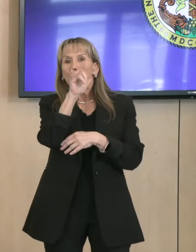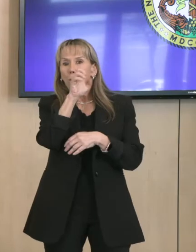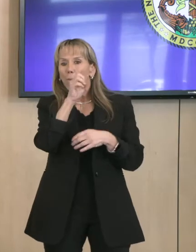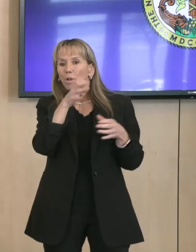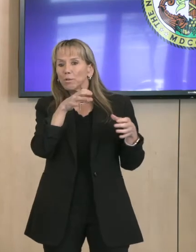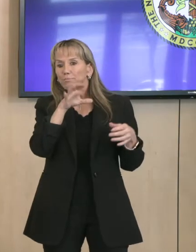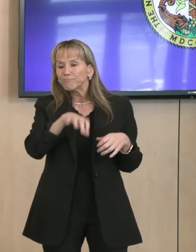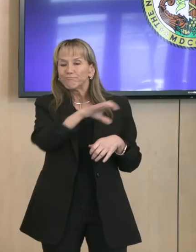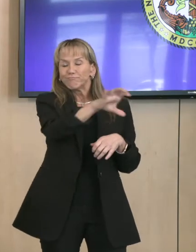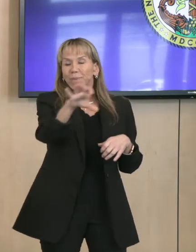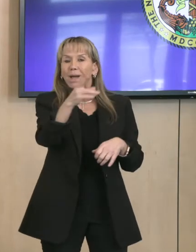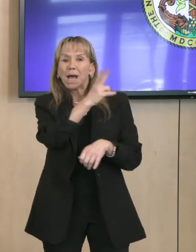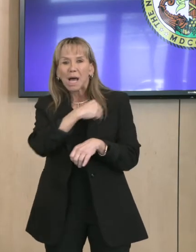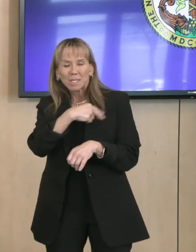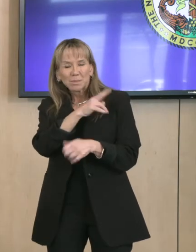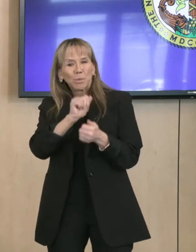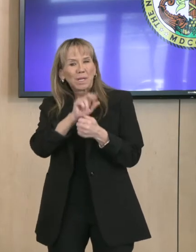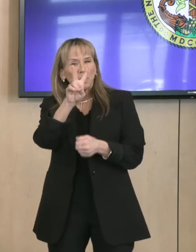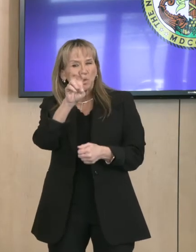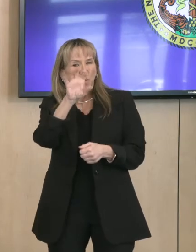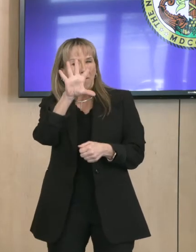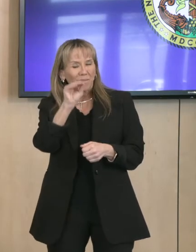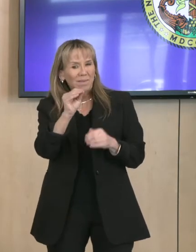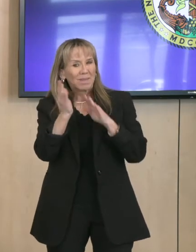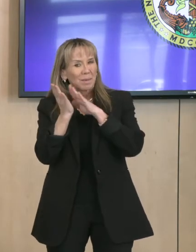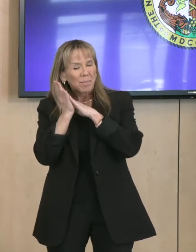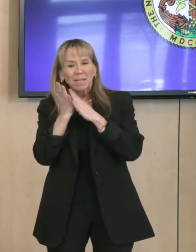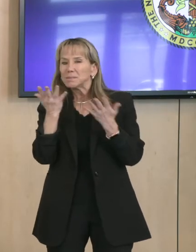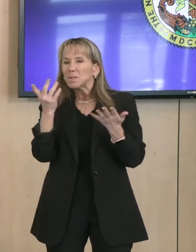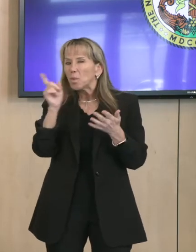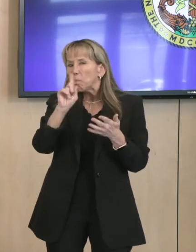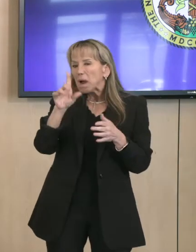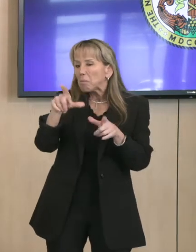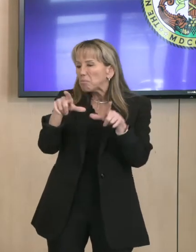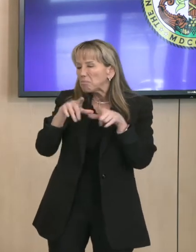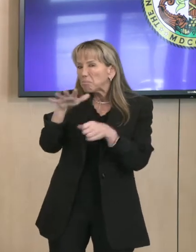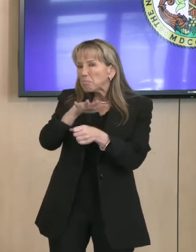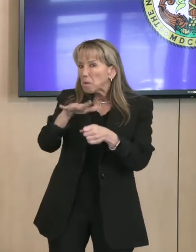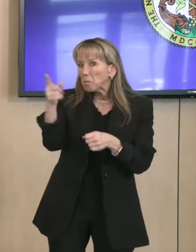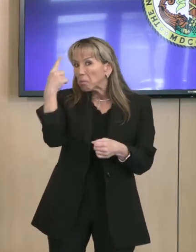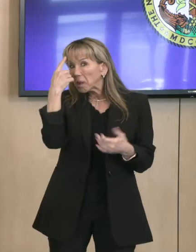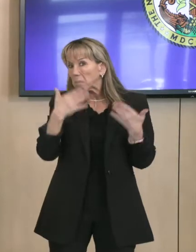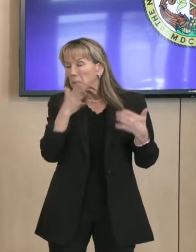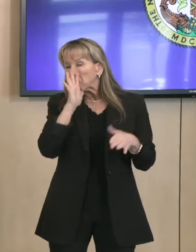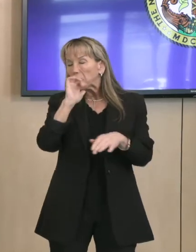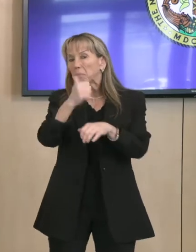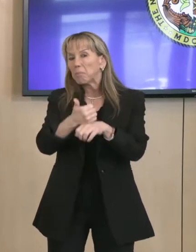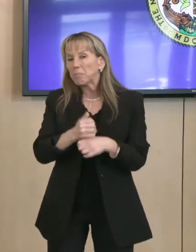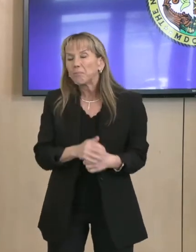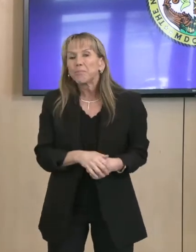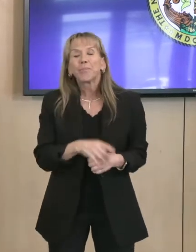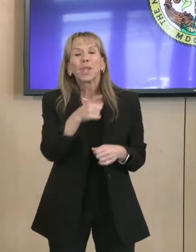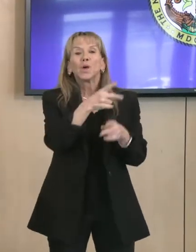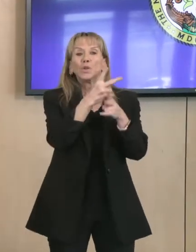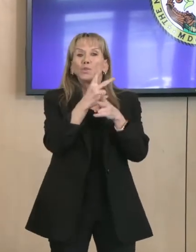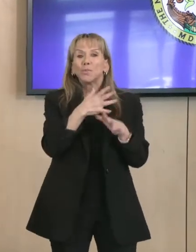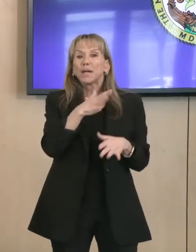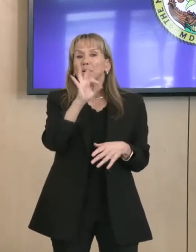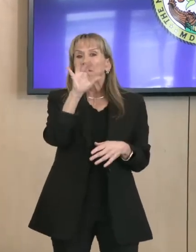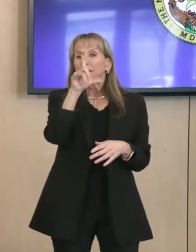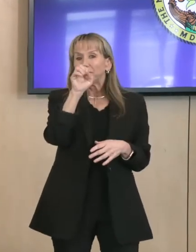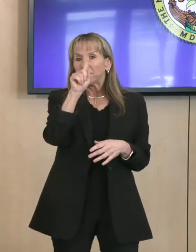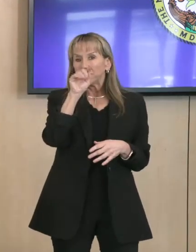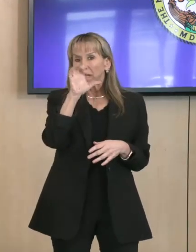considered as locations for that mobile field hospital? Okay, Supervisor Fletcher will respond to that question.